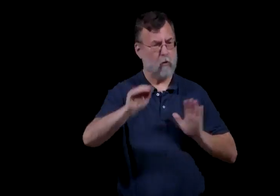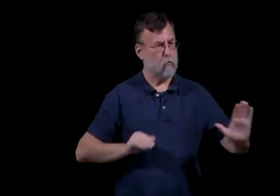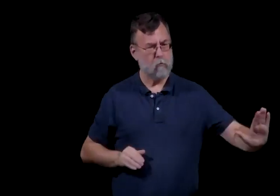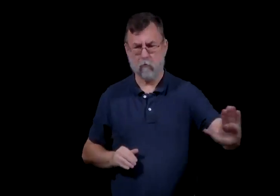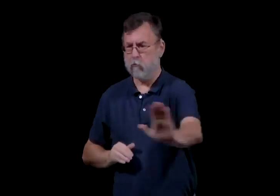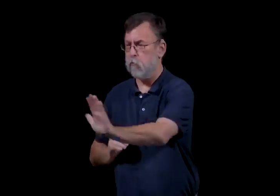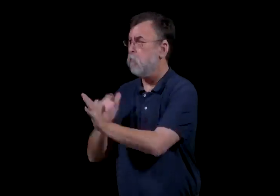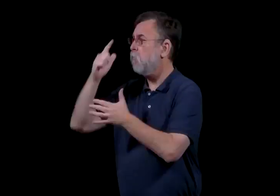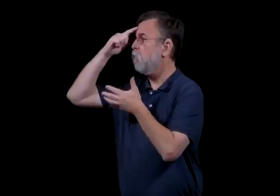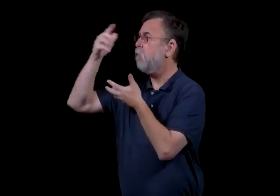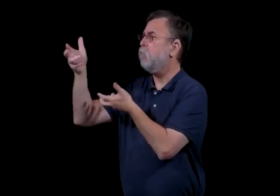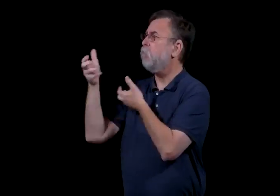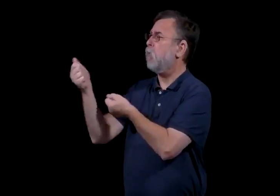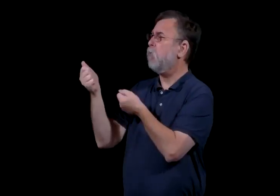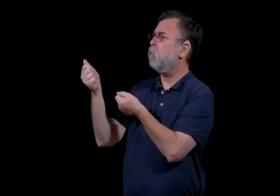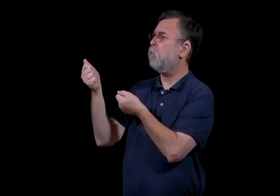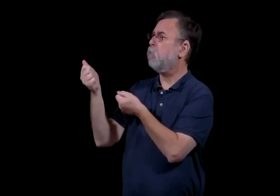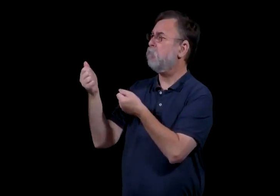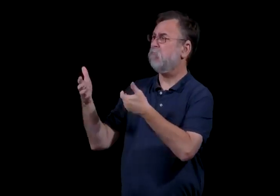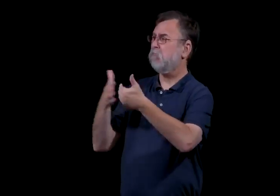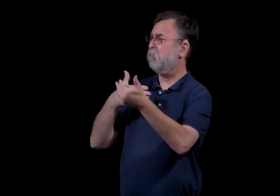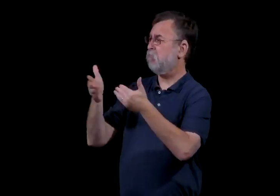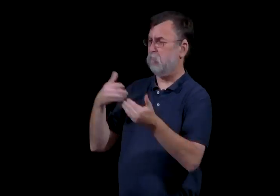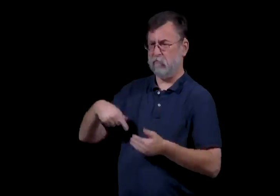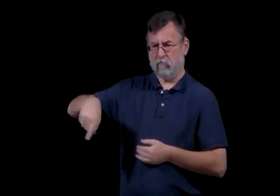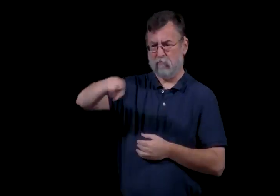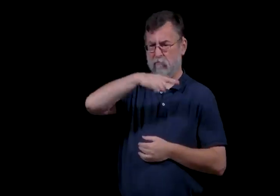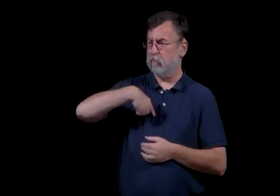up our faith and trust in you.